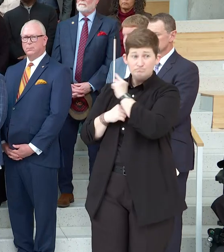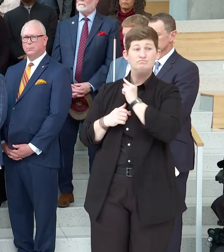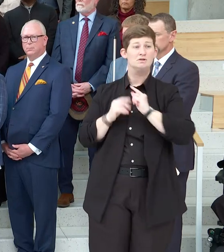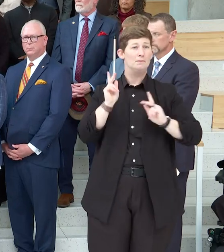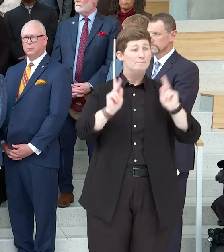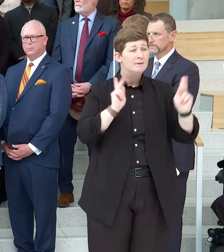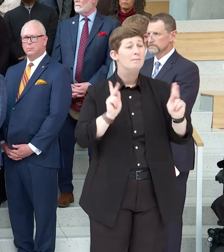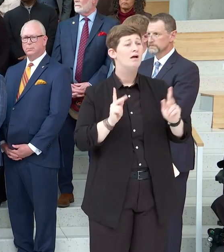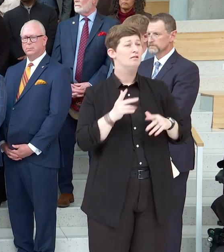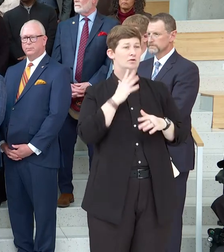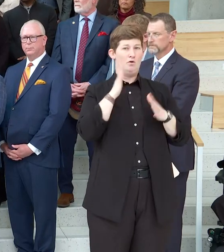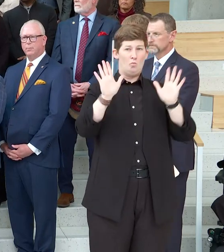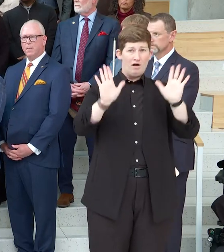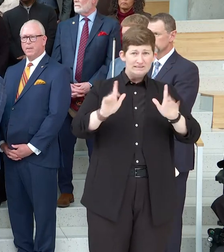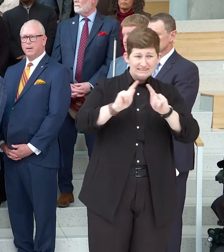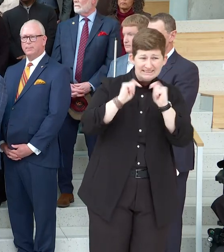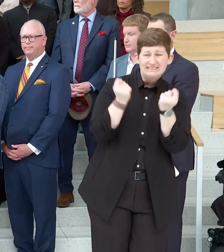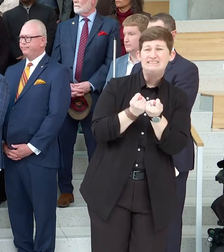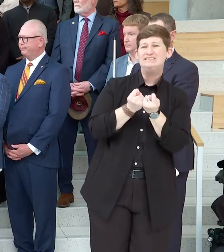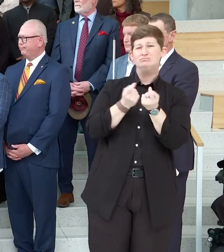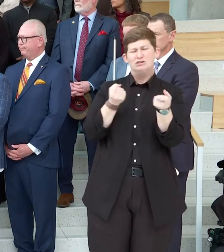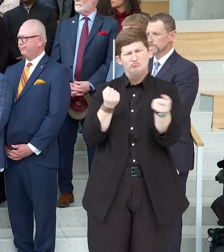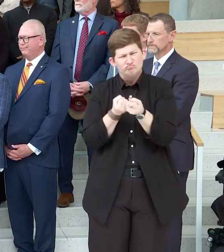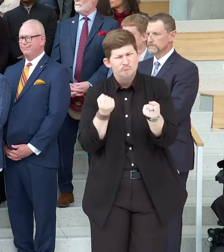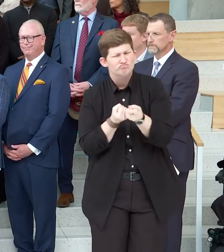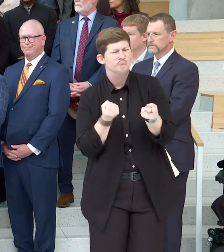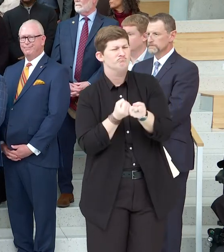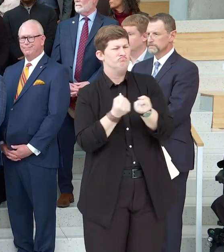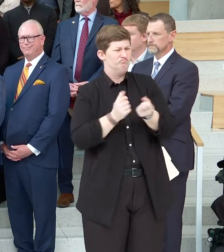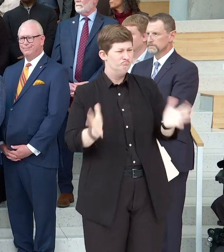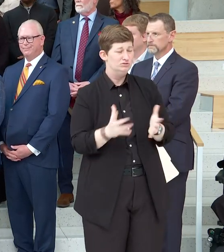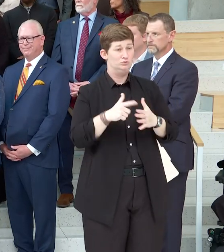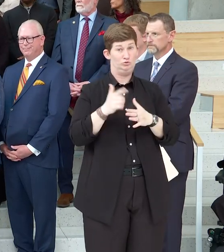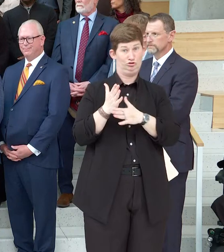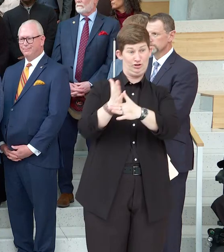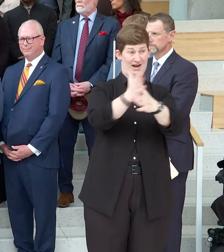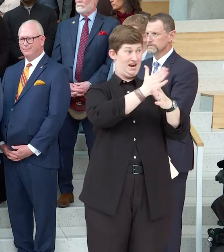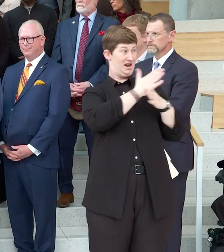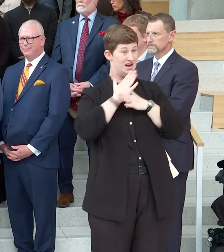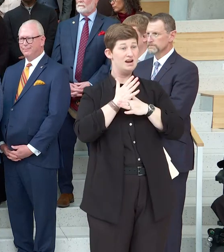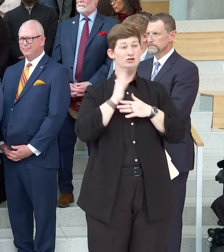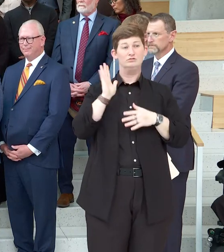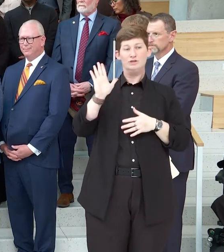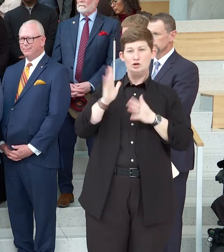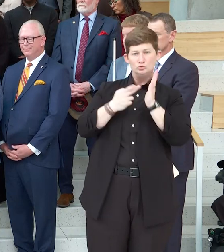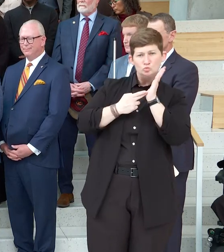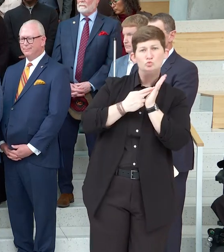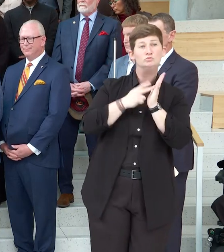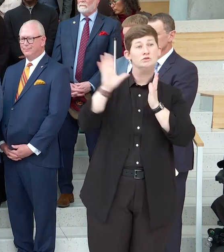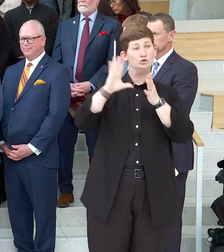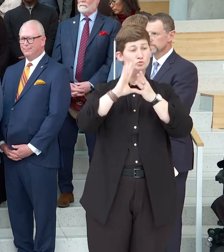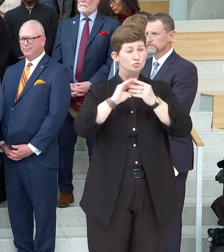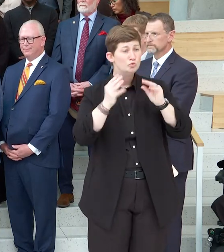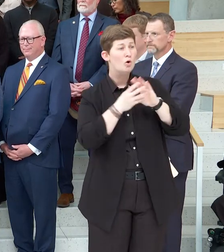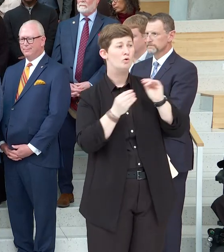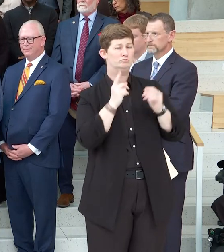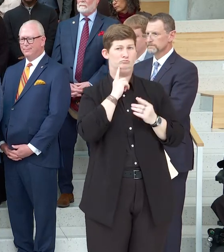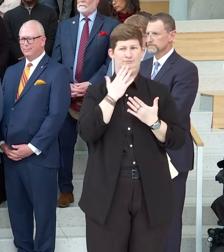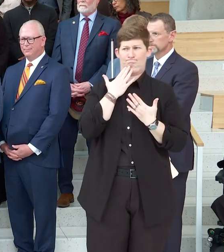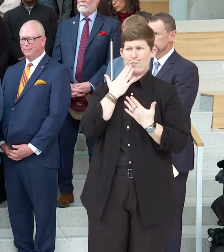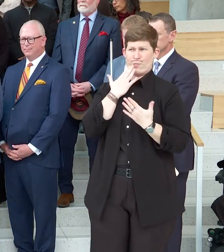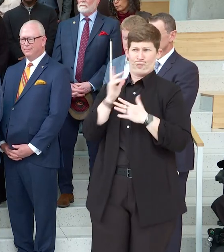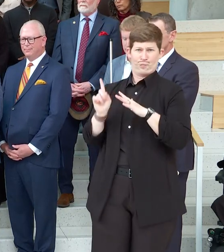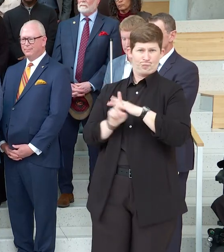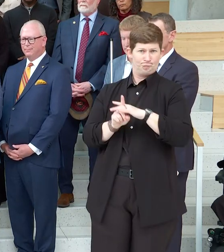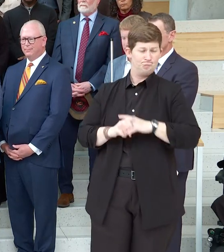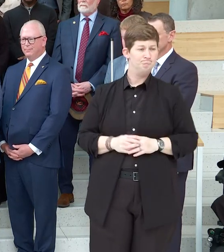been advocating constantly to share their truth. And with that, I'm going to turn it over to a number of individuals, starting with Angie Whitcomb,